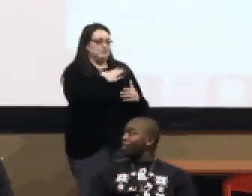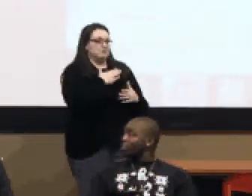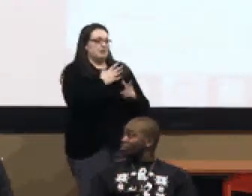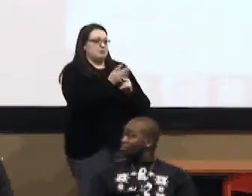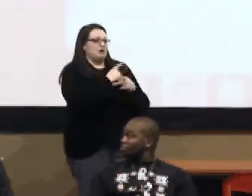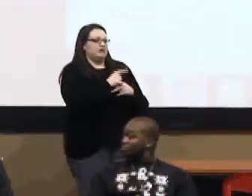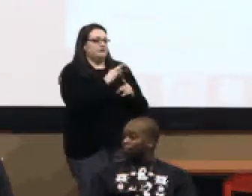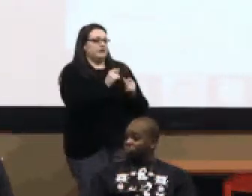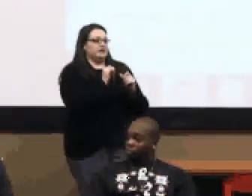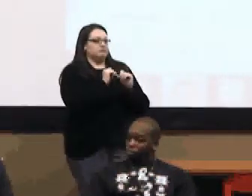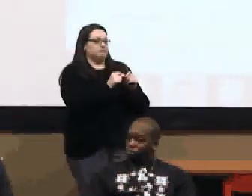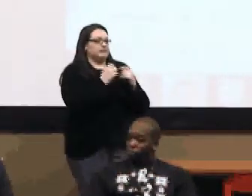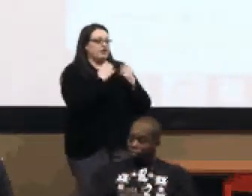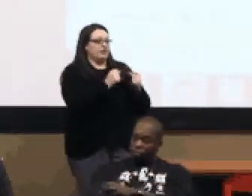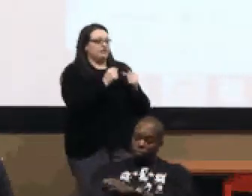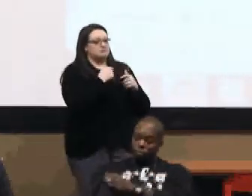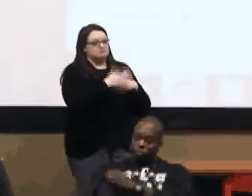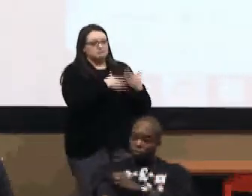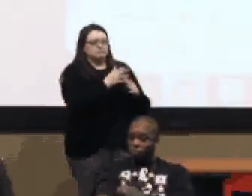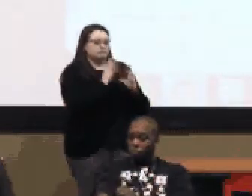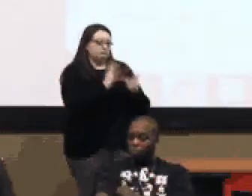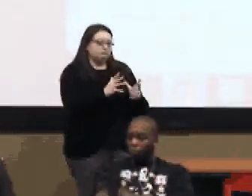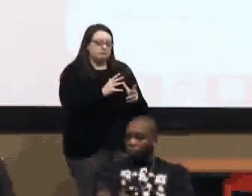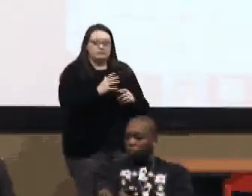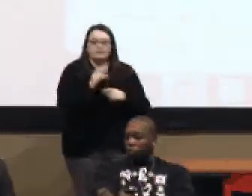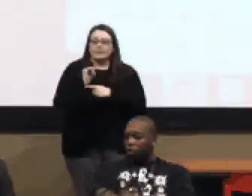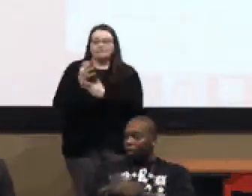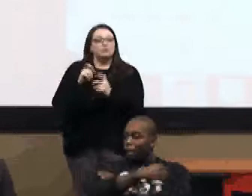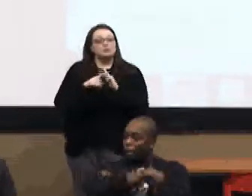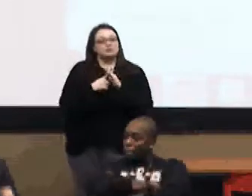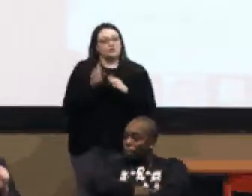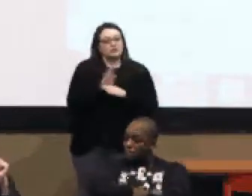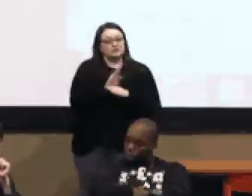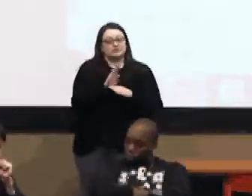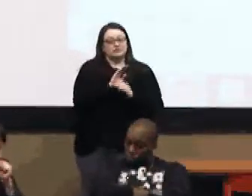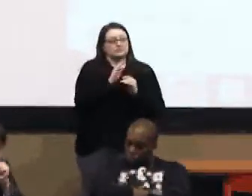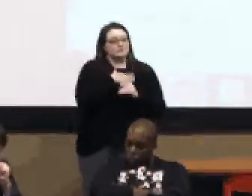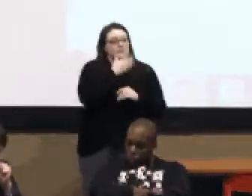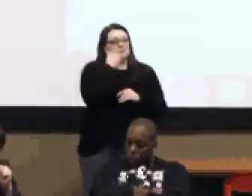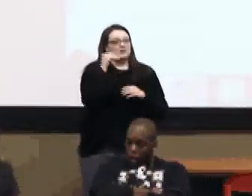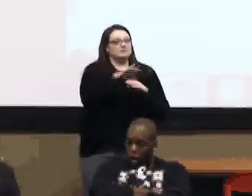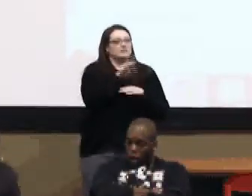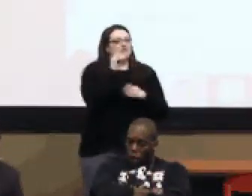good. If you want to start a business, I think my best advice as far as funding is